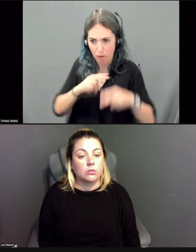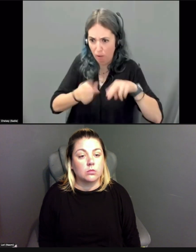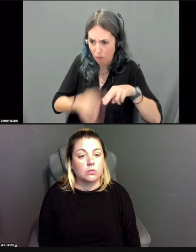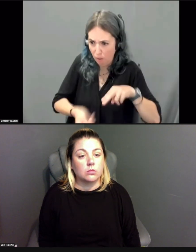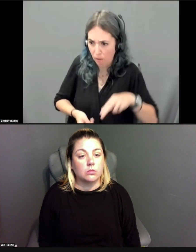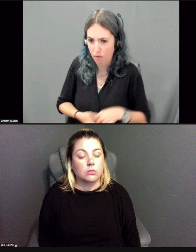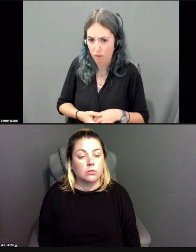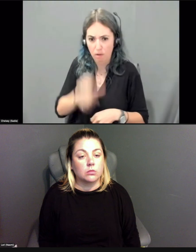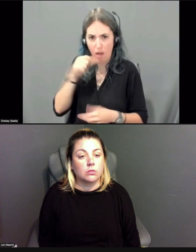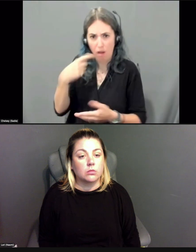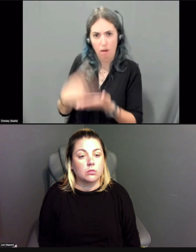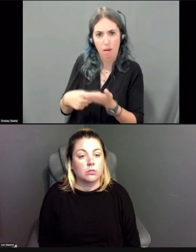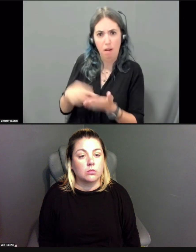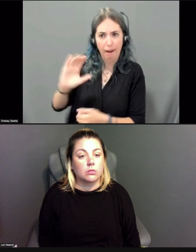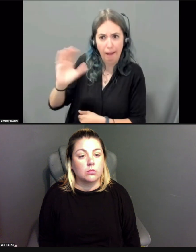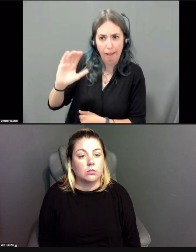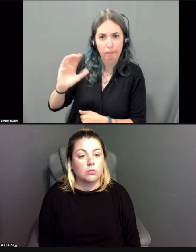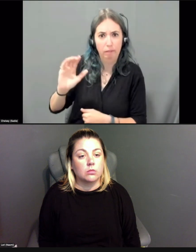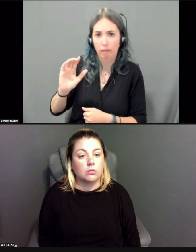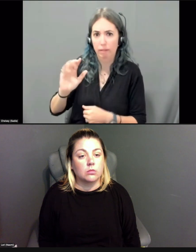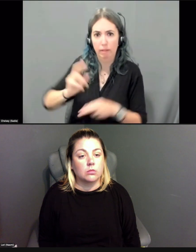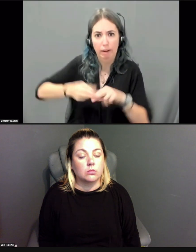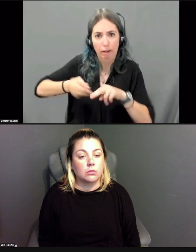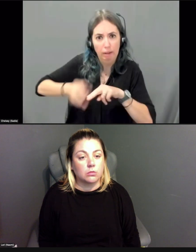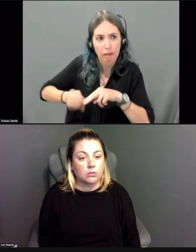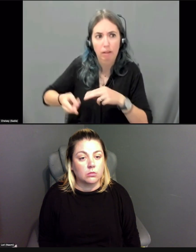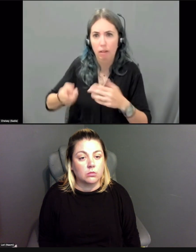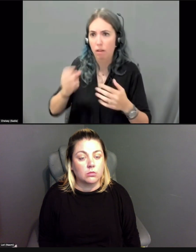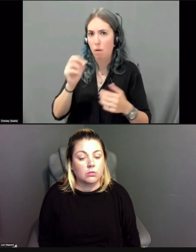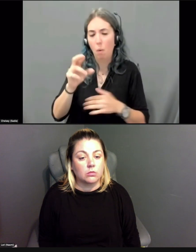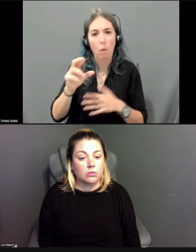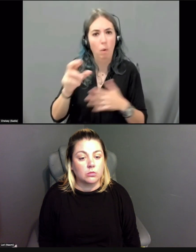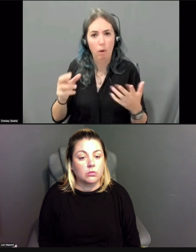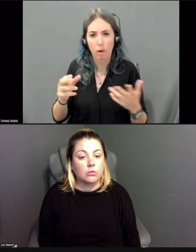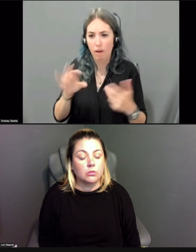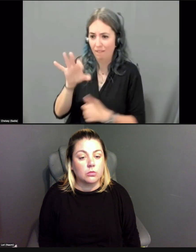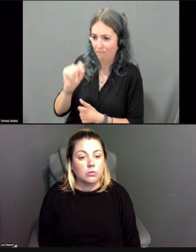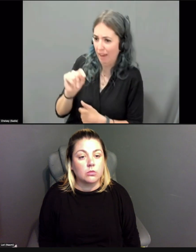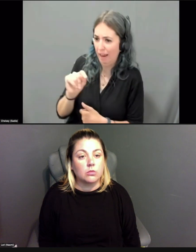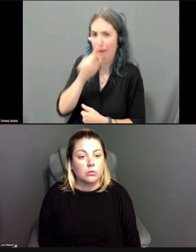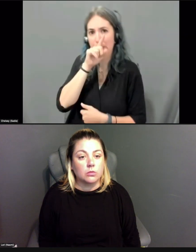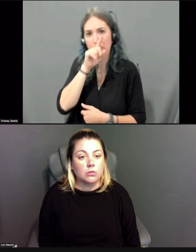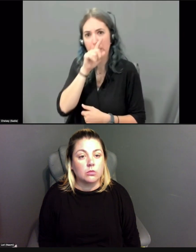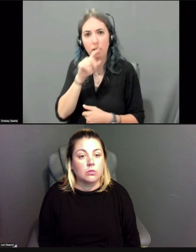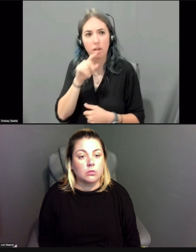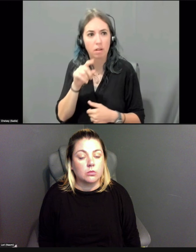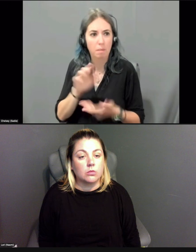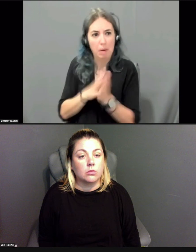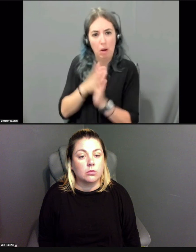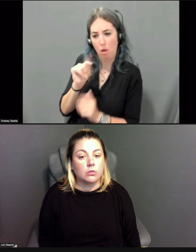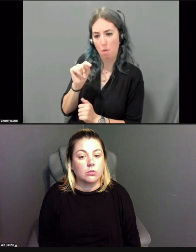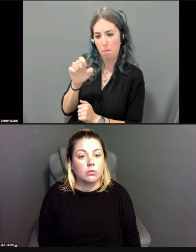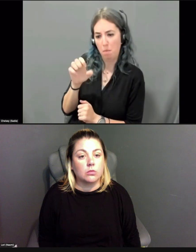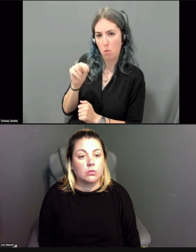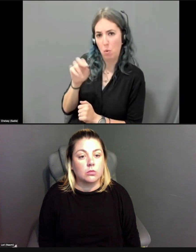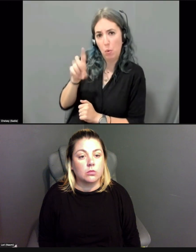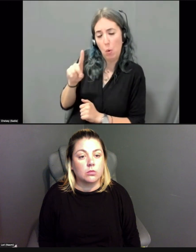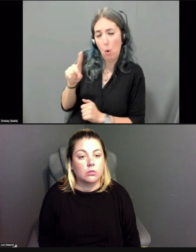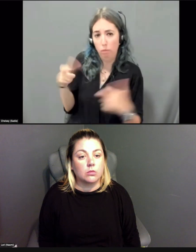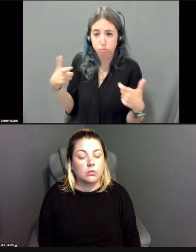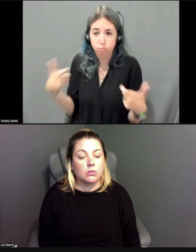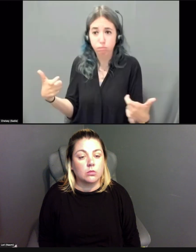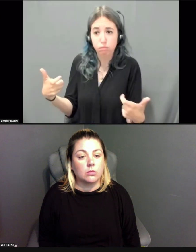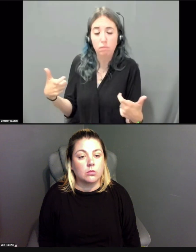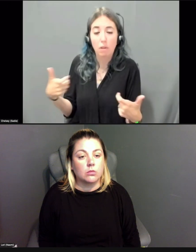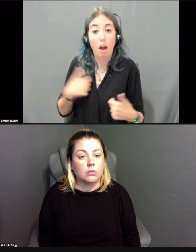calories or burning fat or getting toned for the summer and that sort of thing. All these common, phrases and